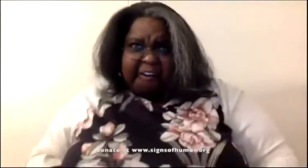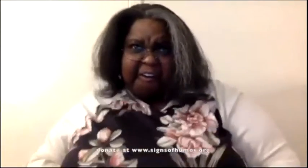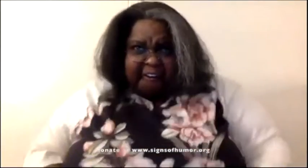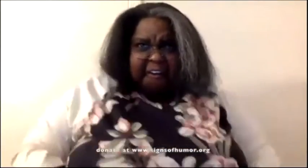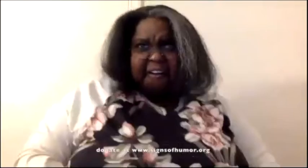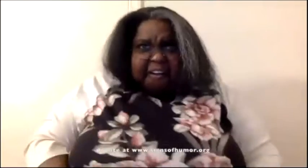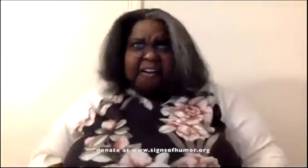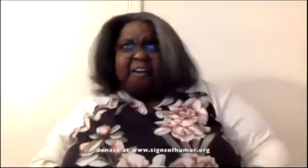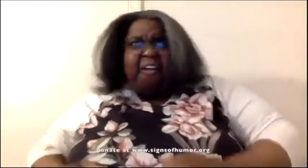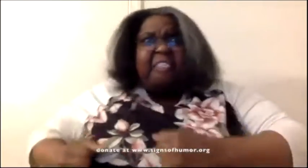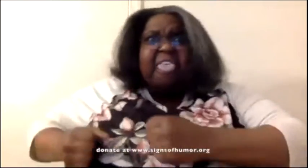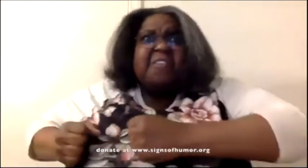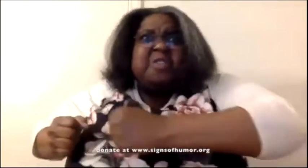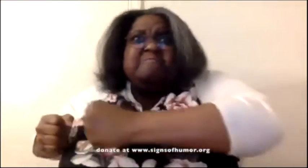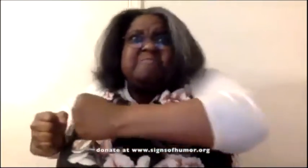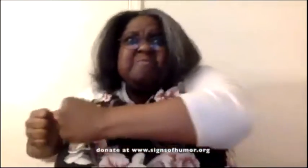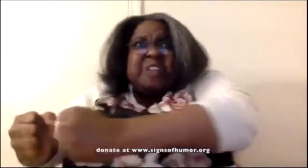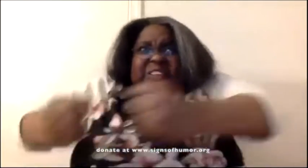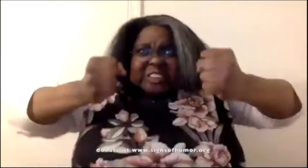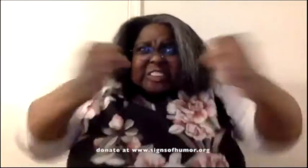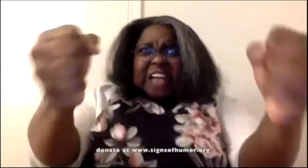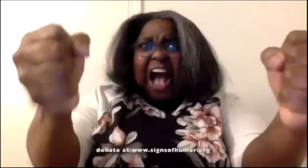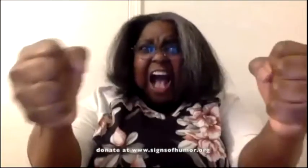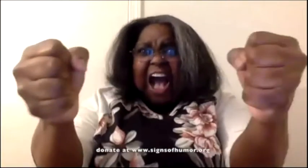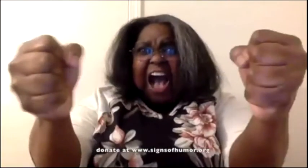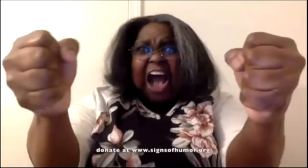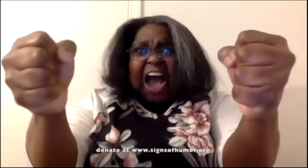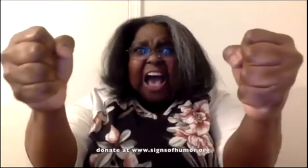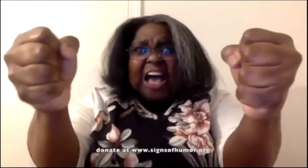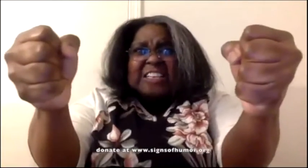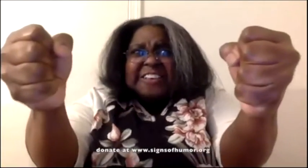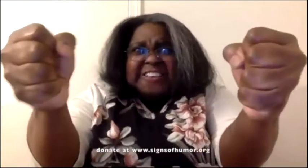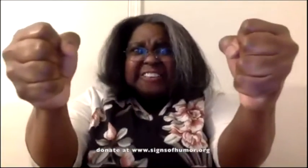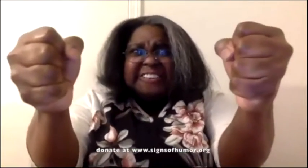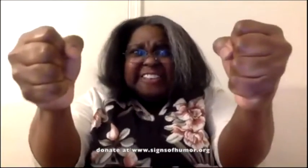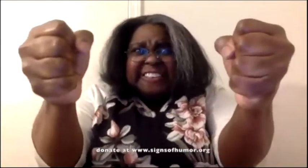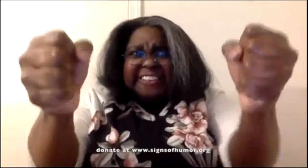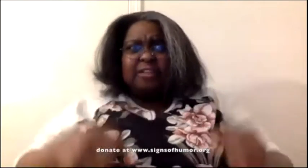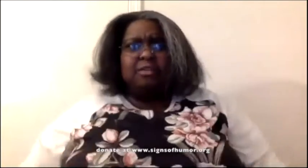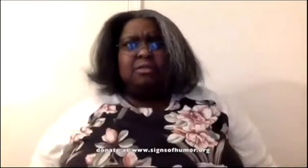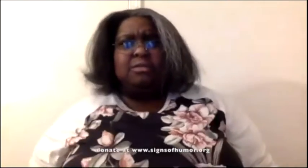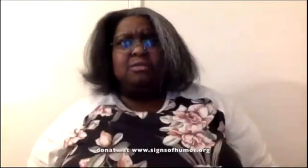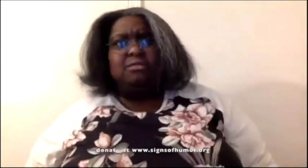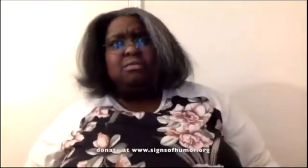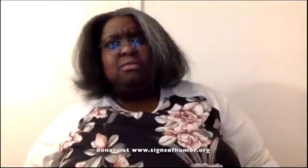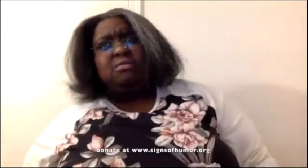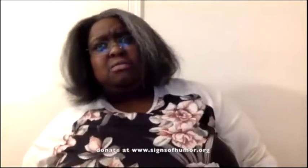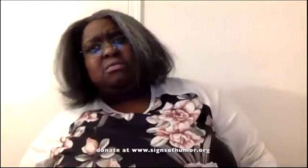rid of. So they see more tracks and they run out and show the mirror, ready to be